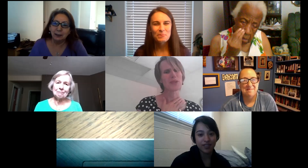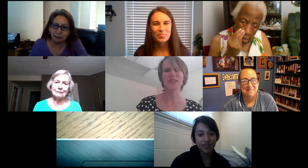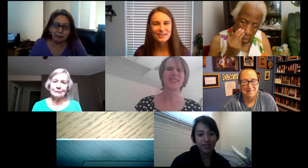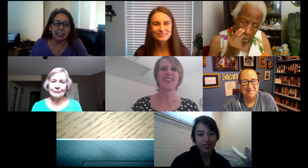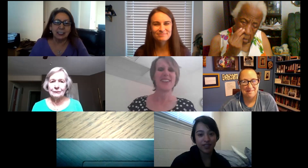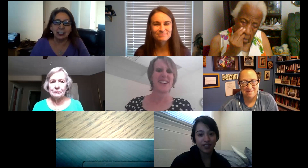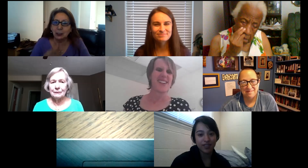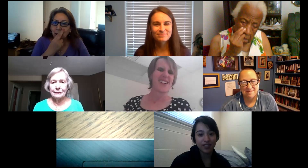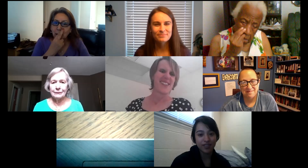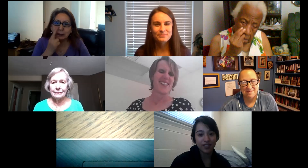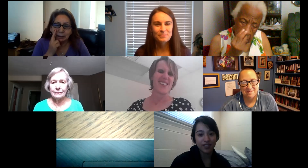So they changed it to Rosie.